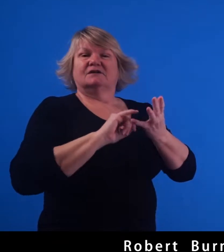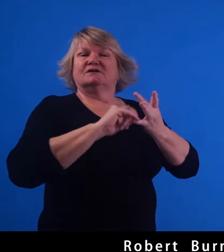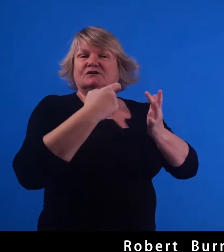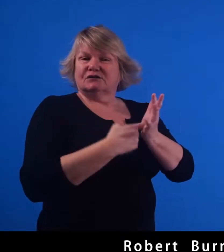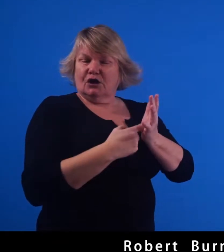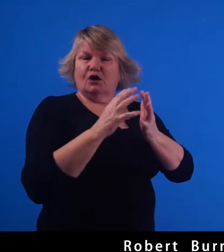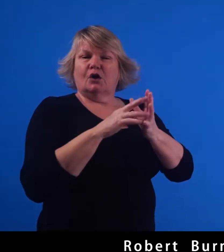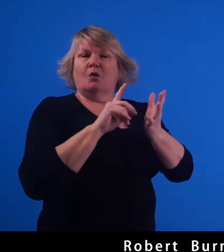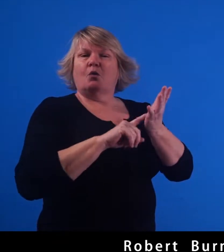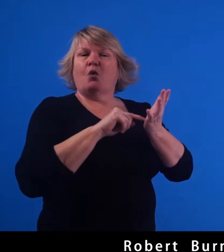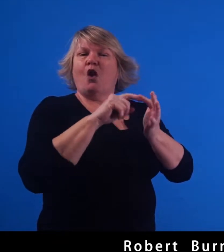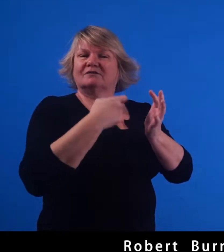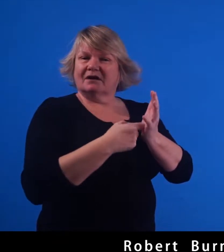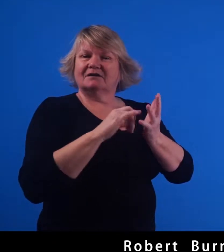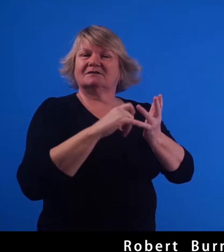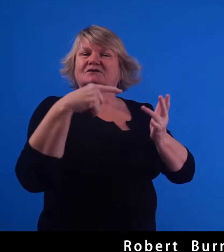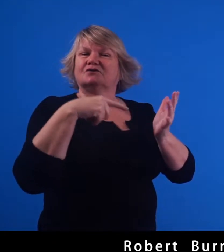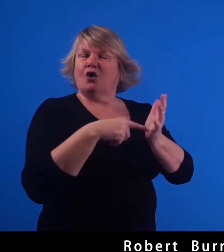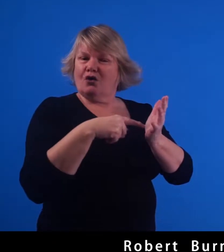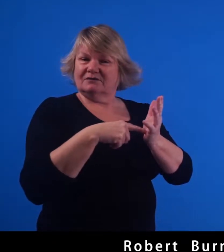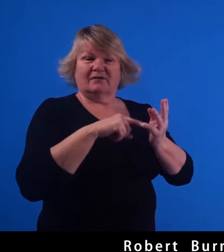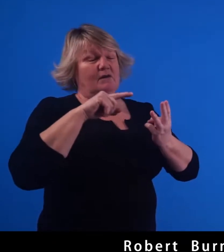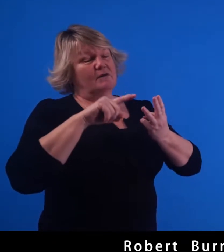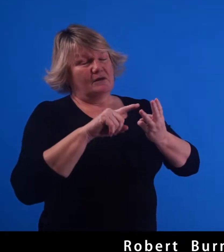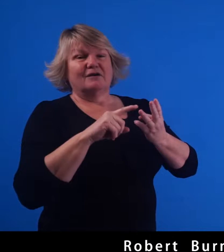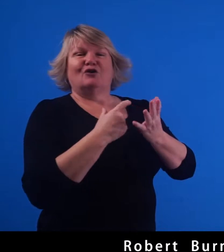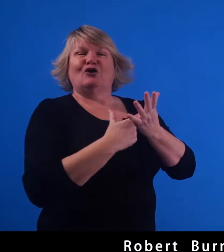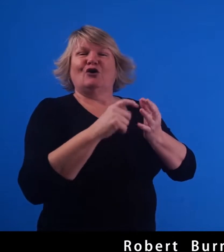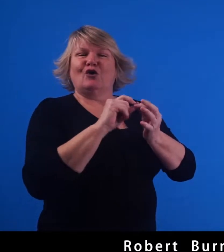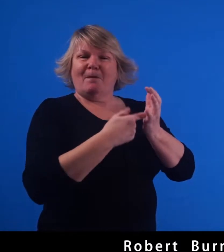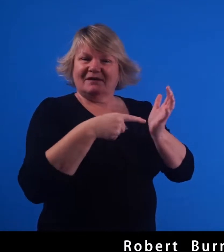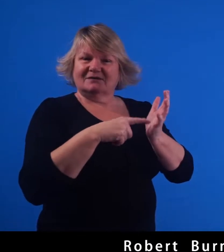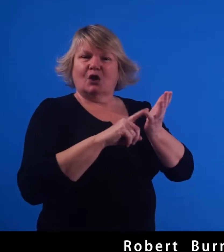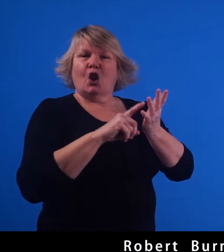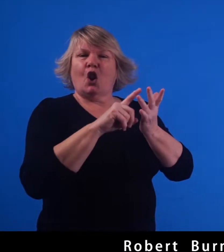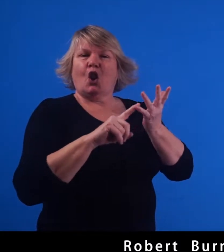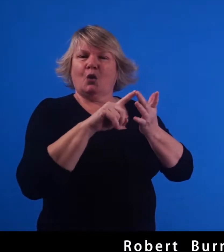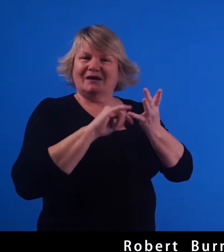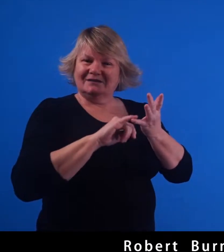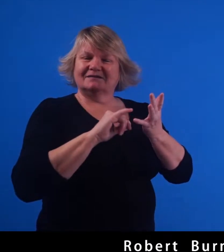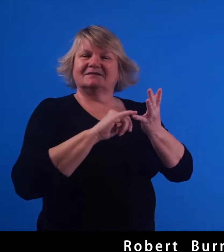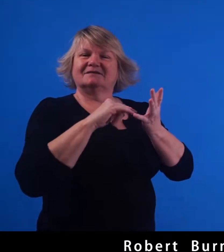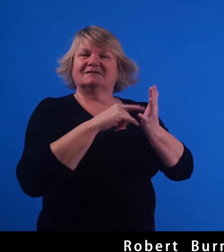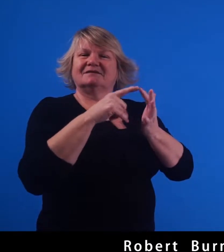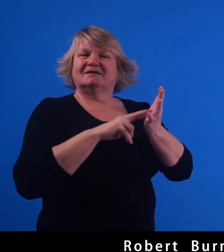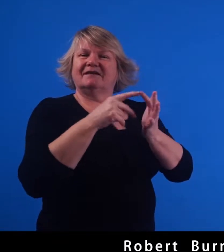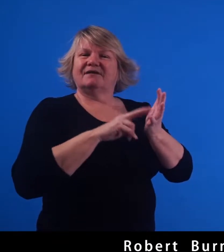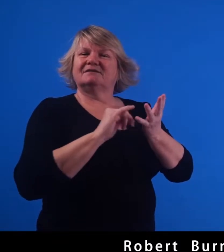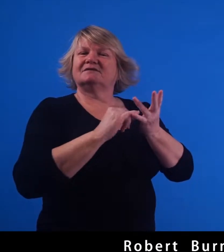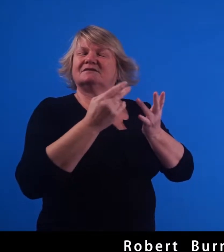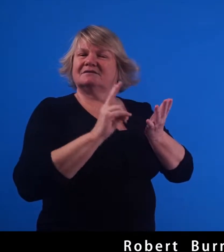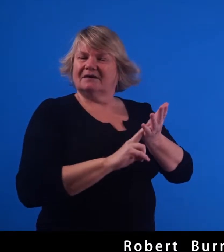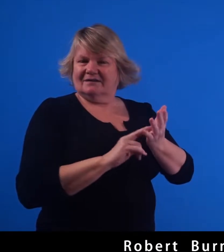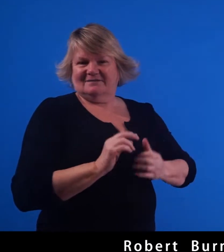Sir Walter Scott, and Robert Louis Stevenson.